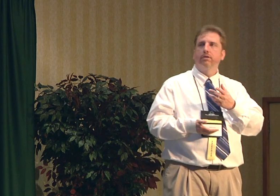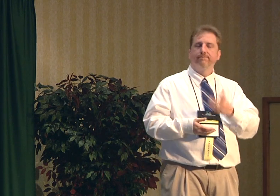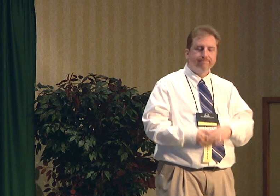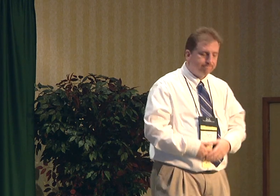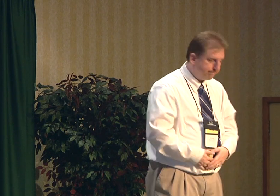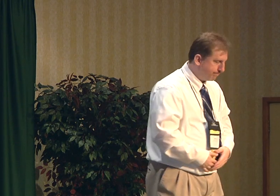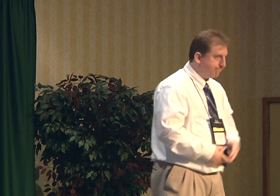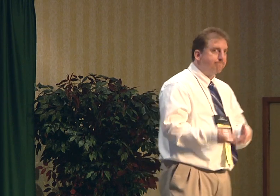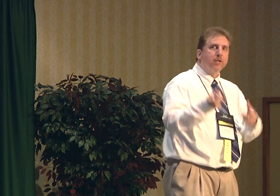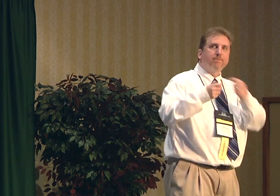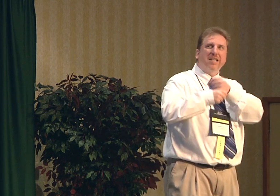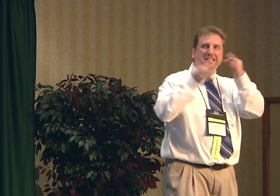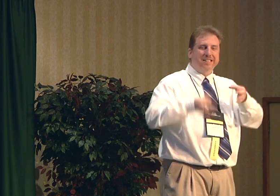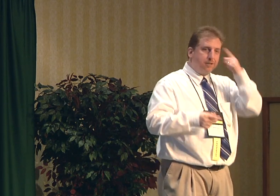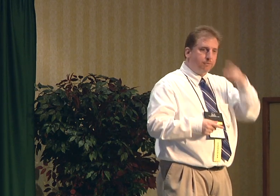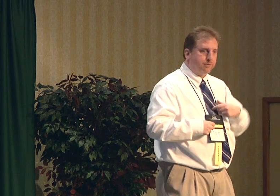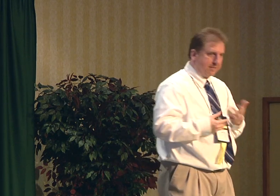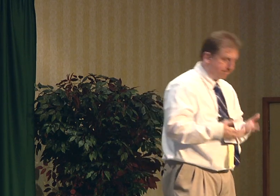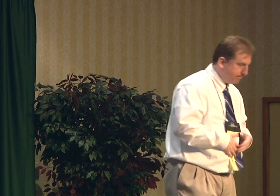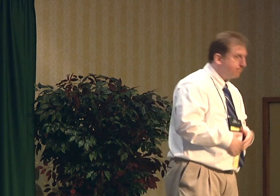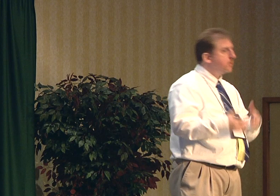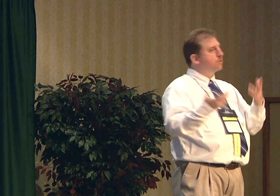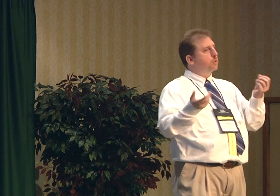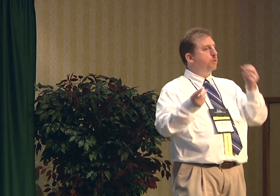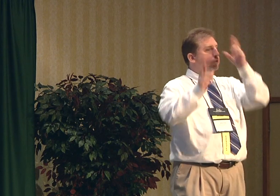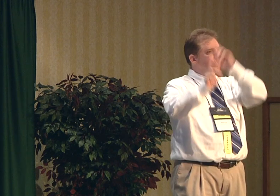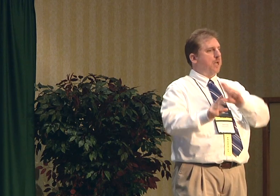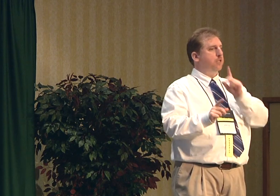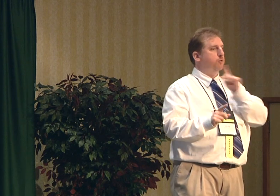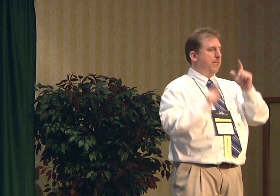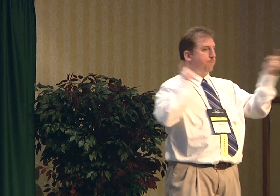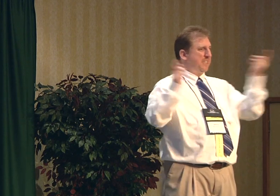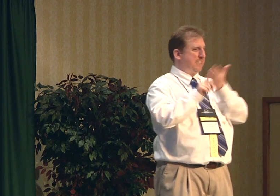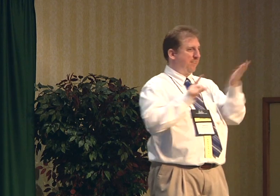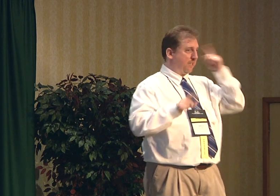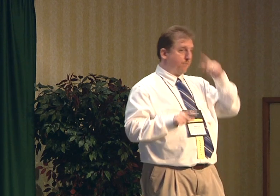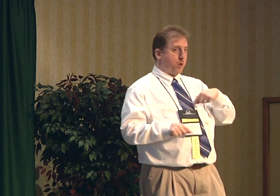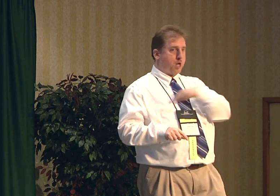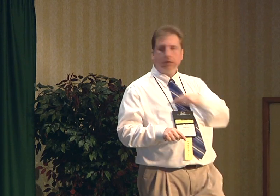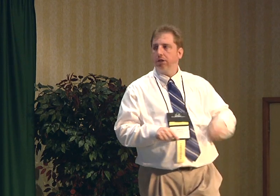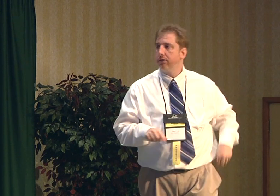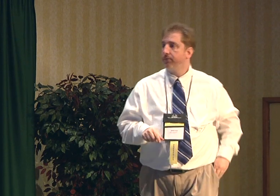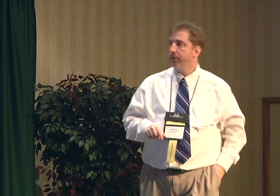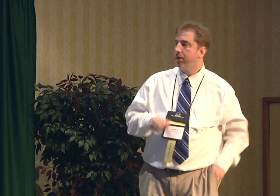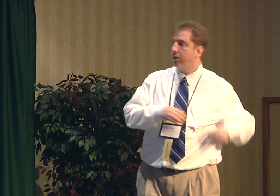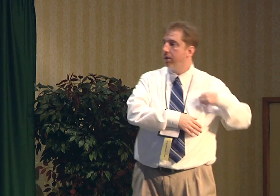patient, rather than feeling disrespected and devalued. So respect is